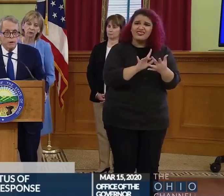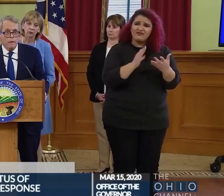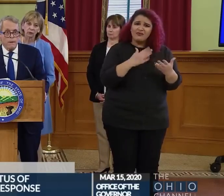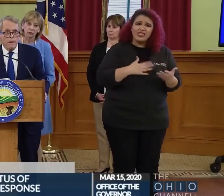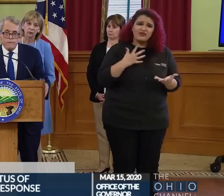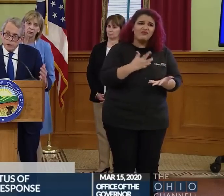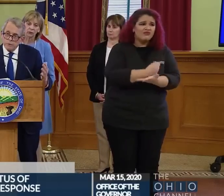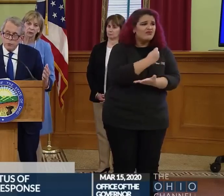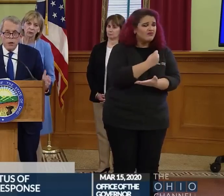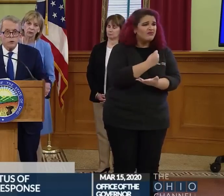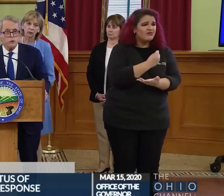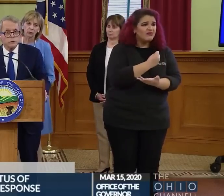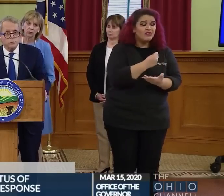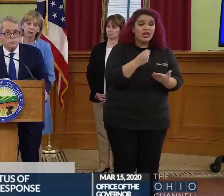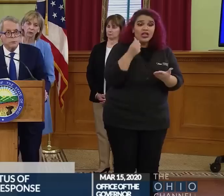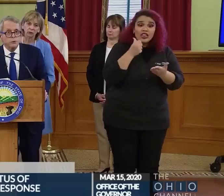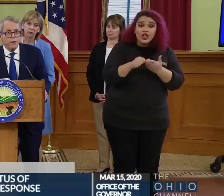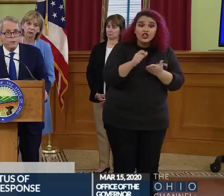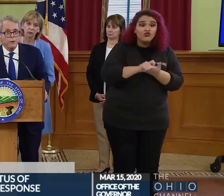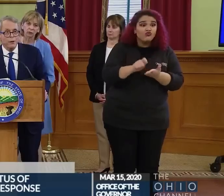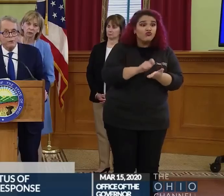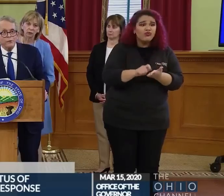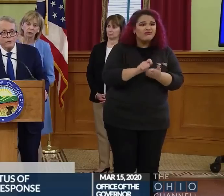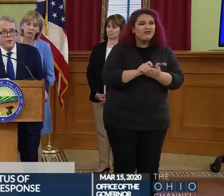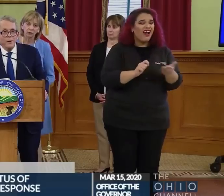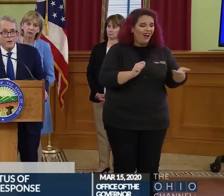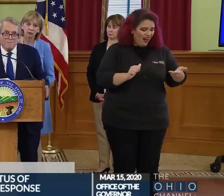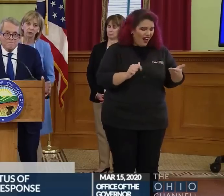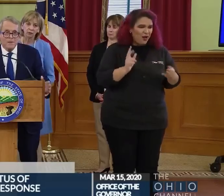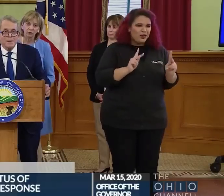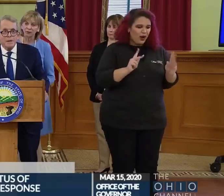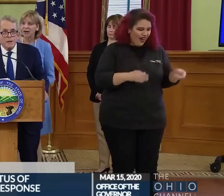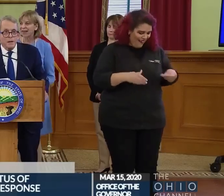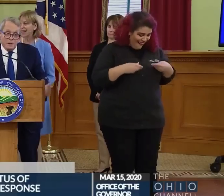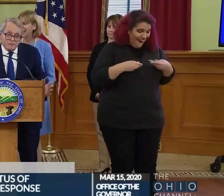communicate. You can even do letters. People still like to get letters. I